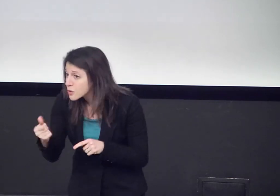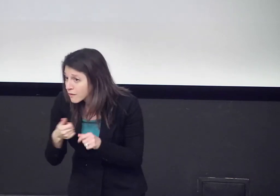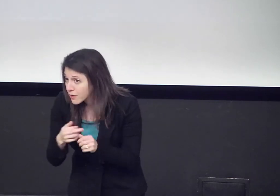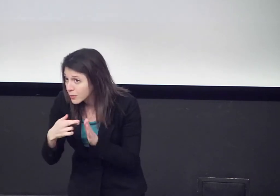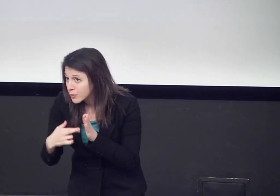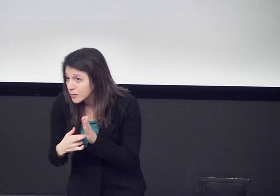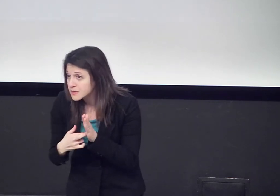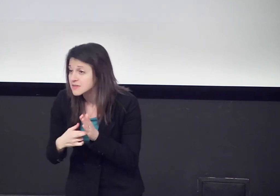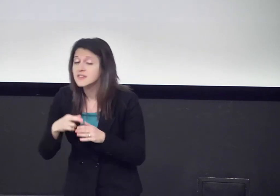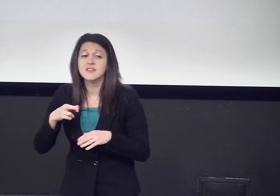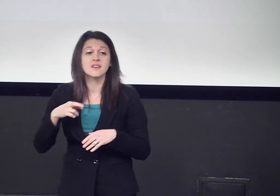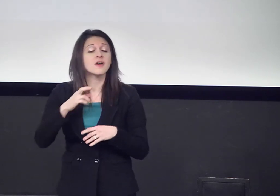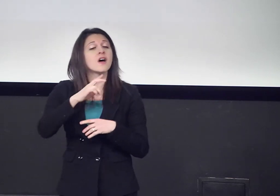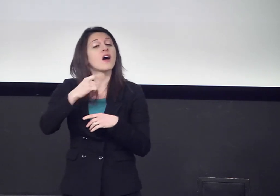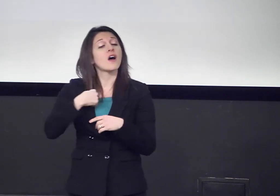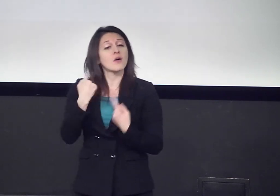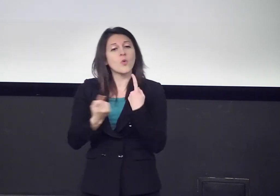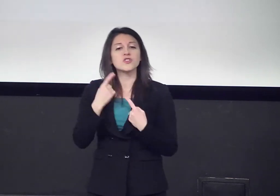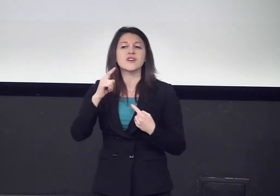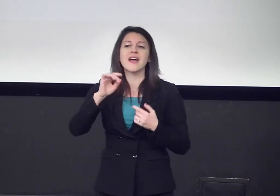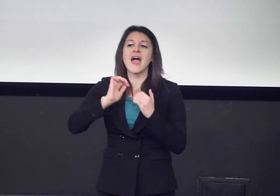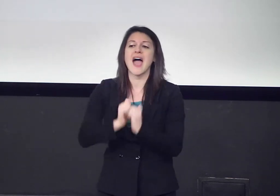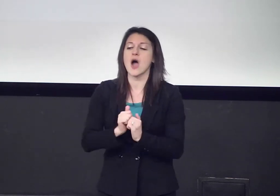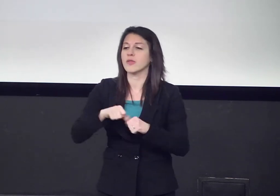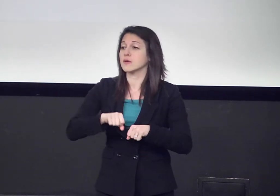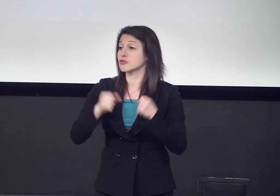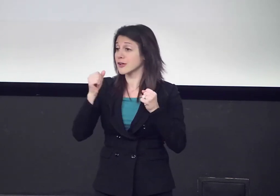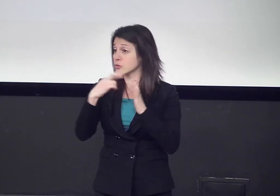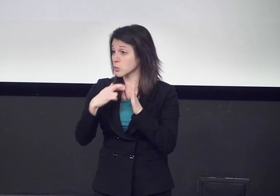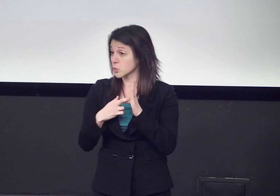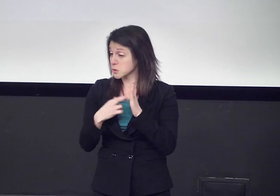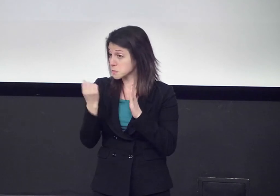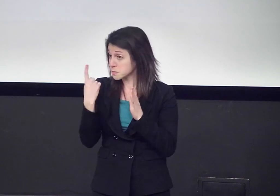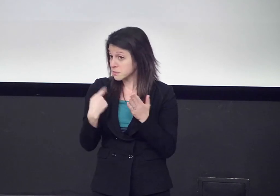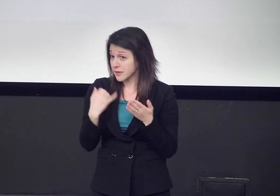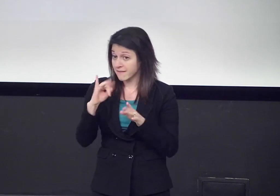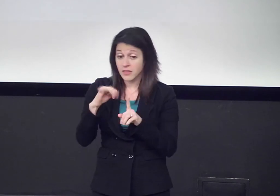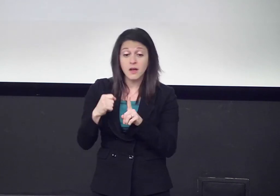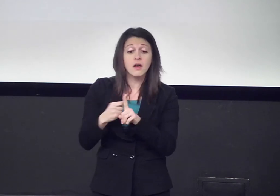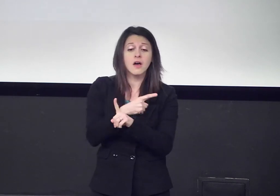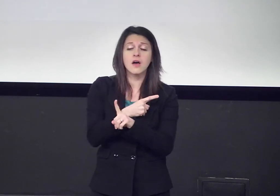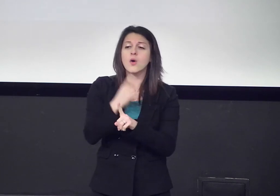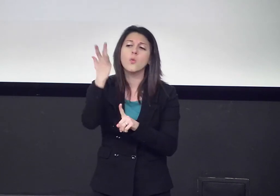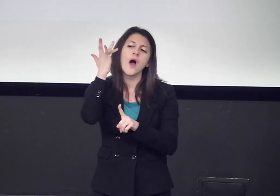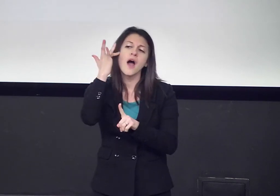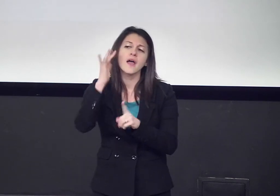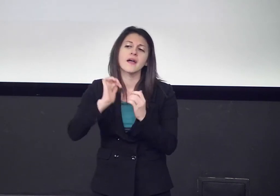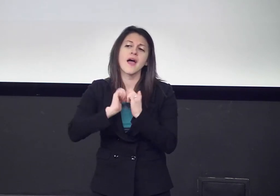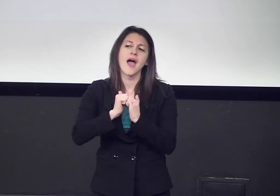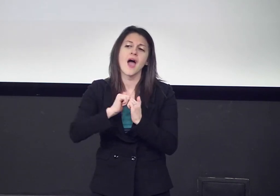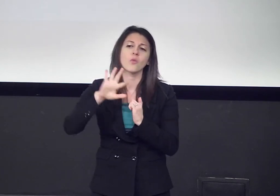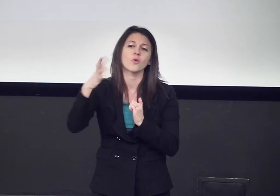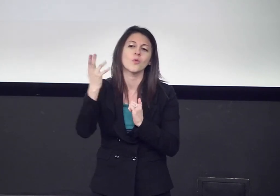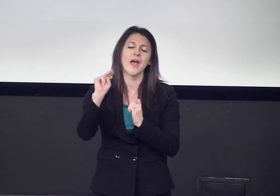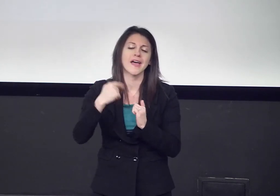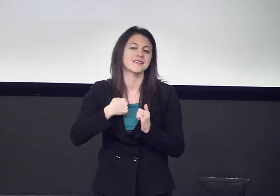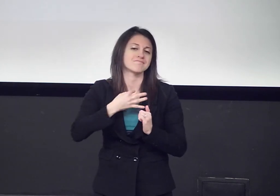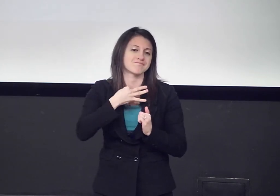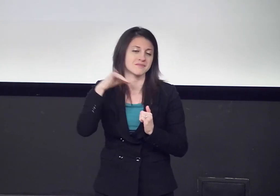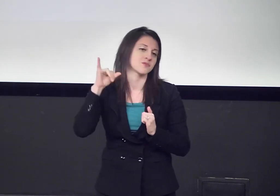were deciding to follow the rules versus not follow the rules. And I wanted to know if they were not following the rules, why they made that decision, and when they